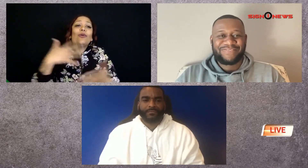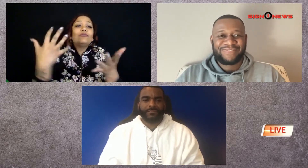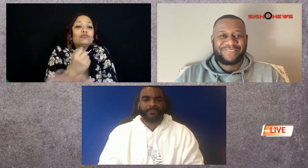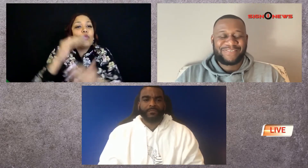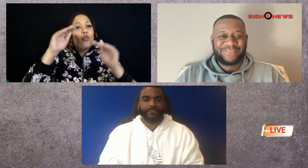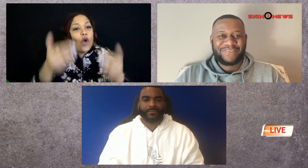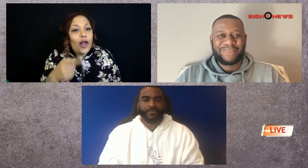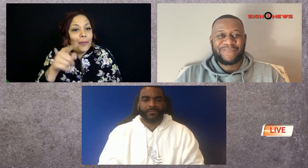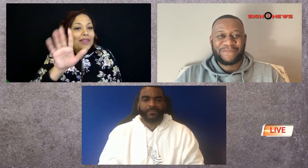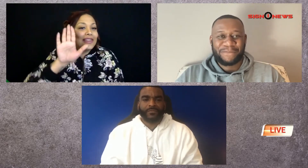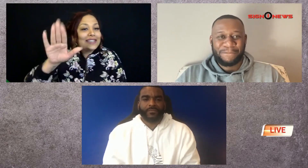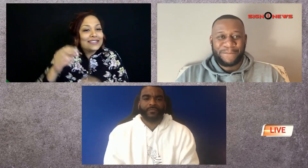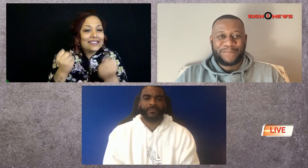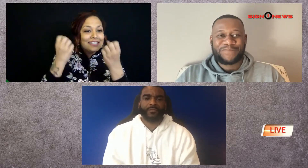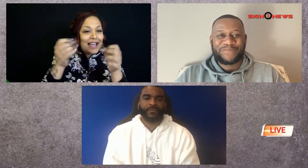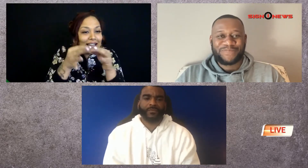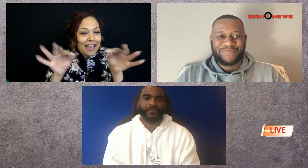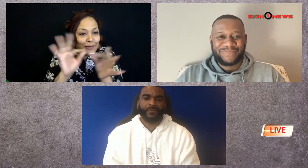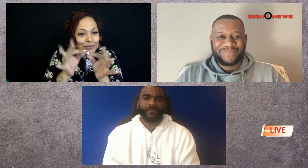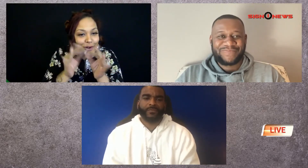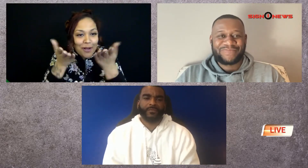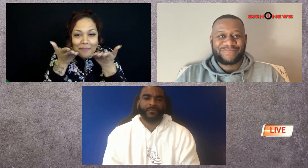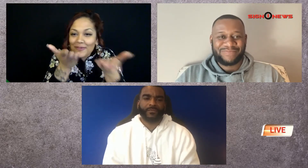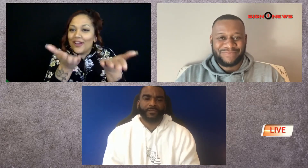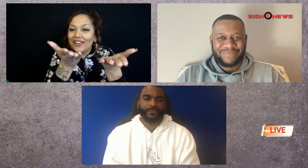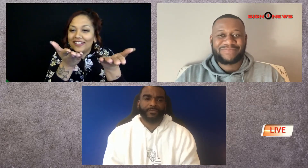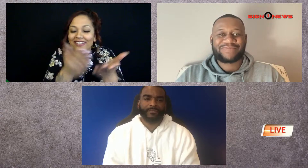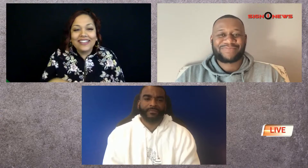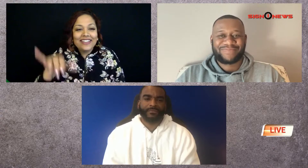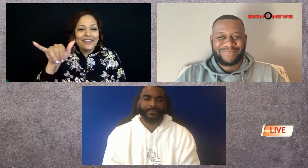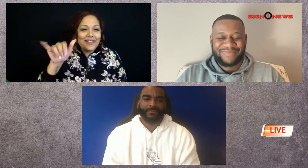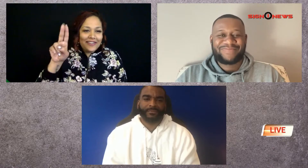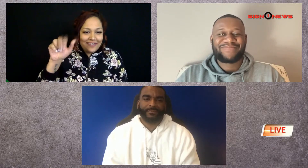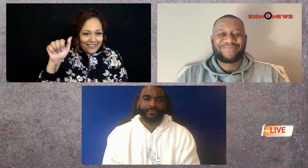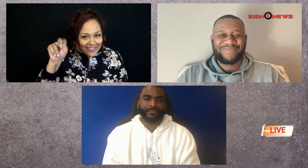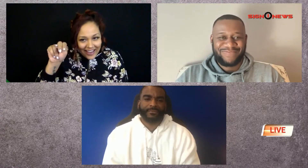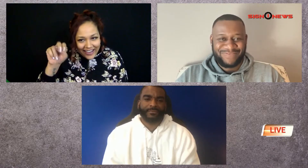Oh, no problem. Oh, I want to welcome your interpreter as well.